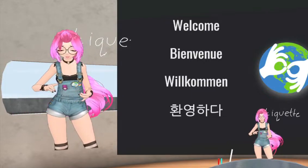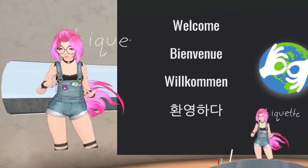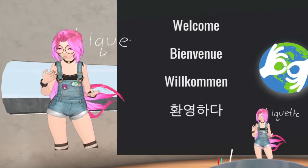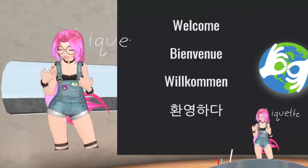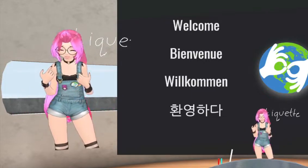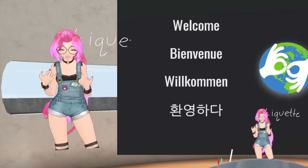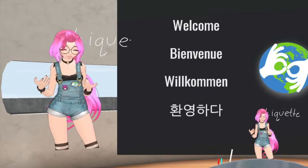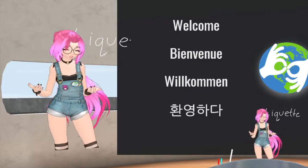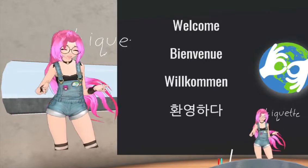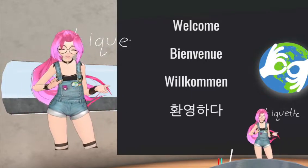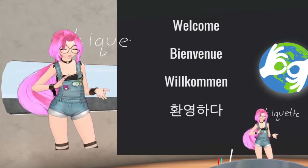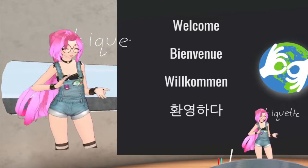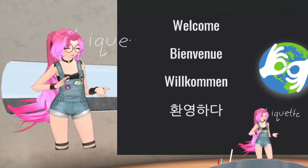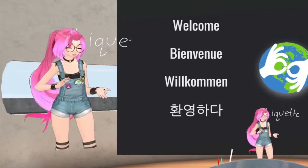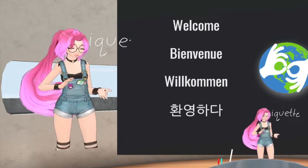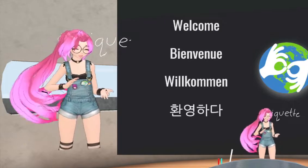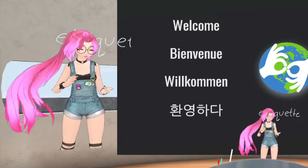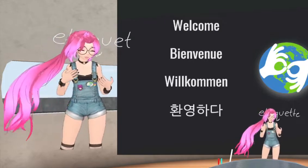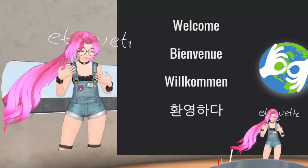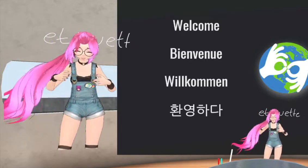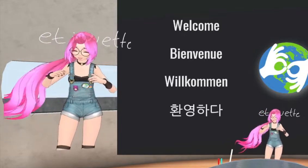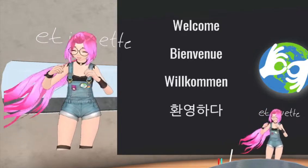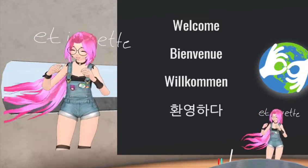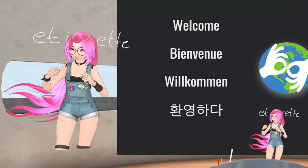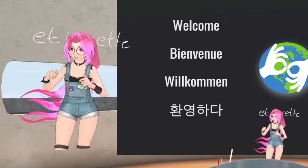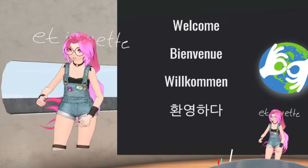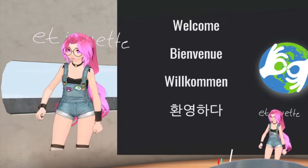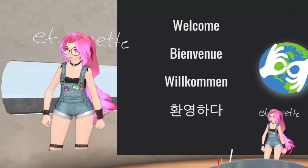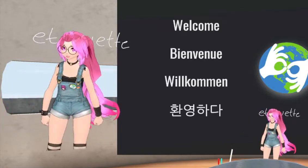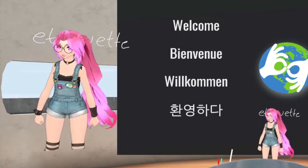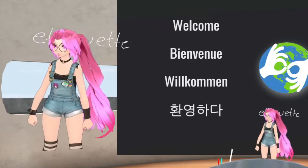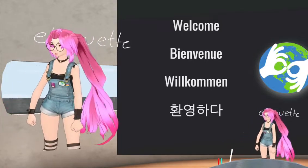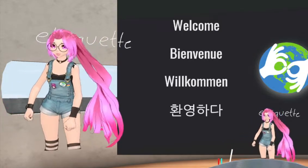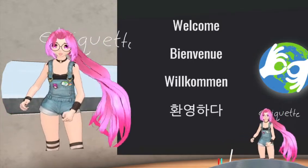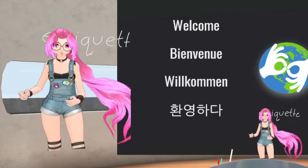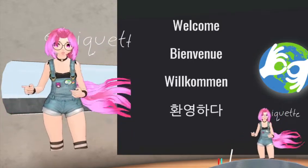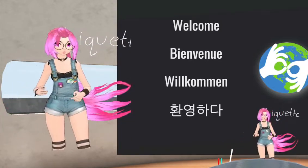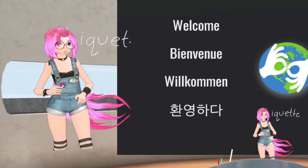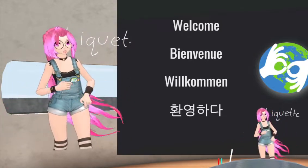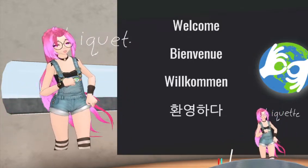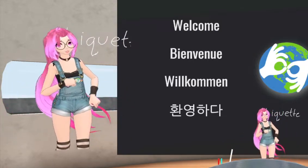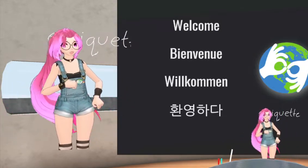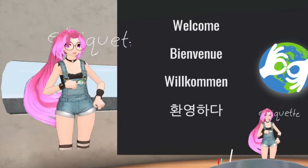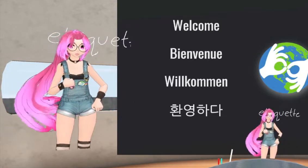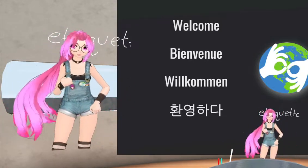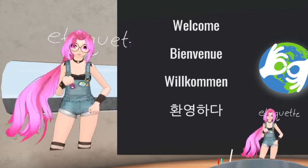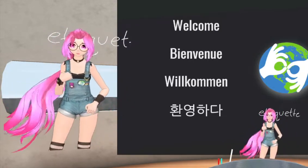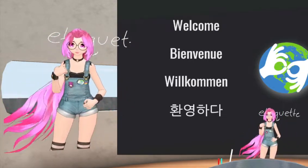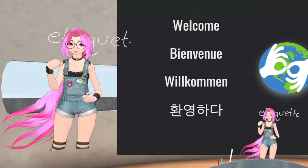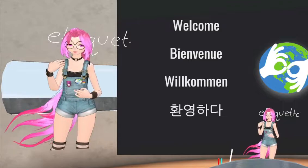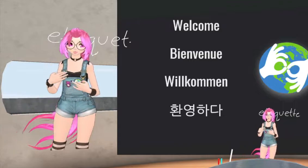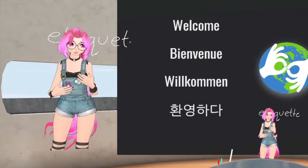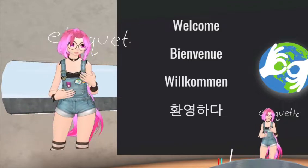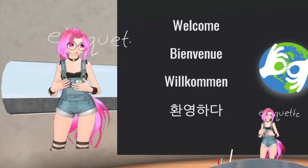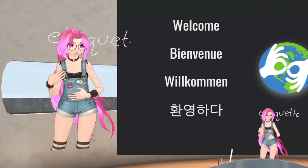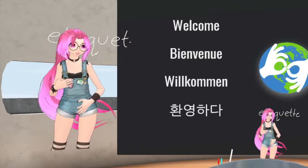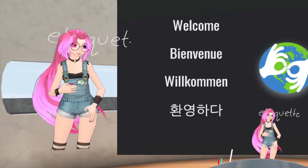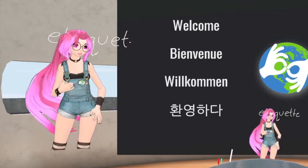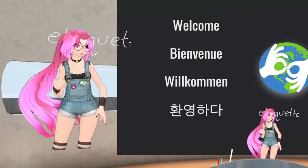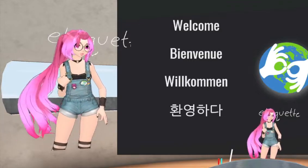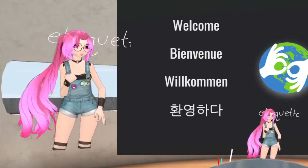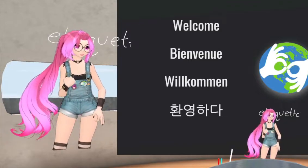a good 25 to 50% of our class. A really interesting part of deaf culture, totally not rude. You're totally